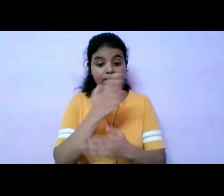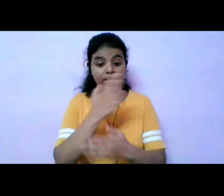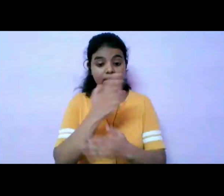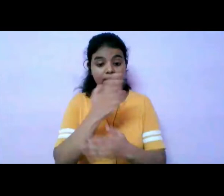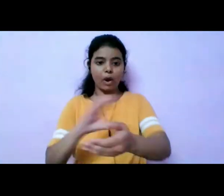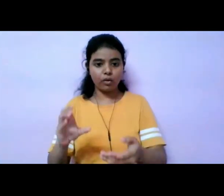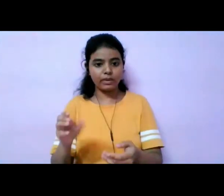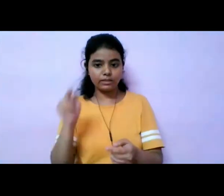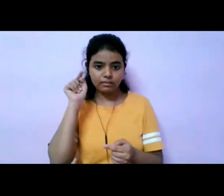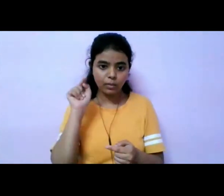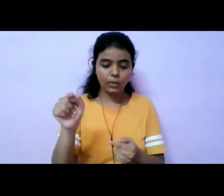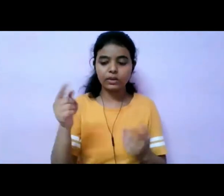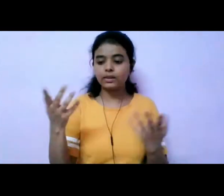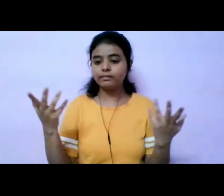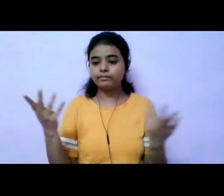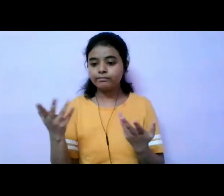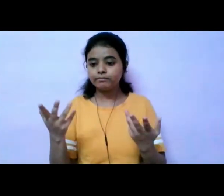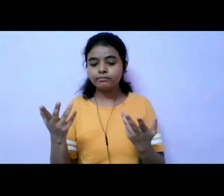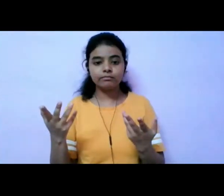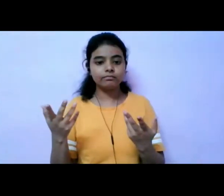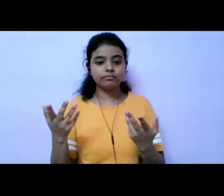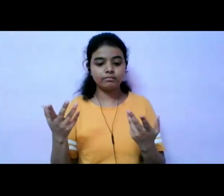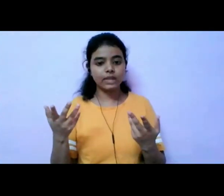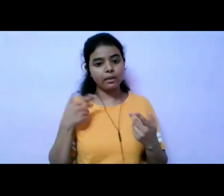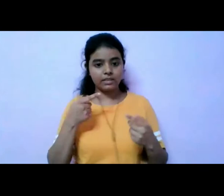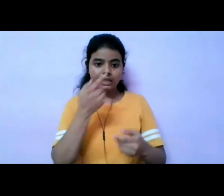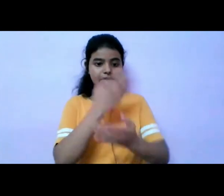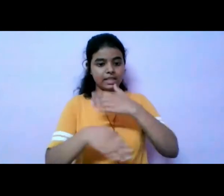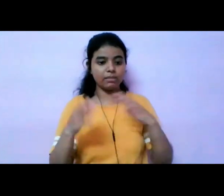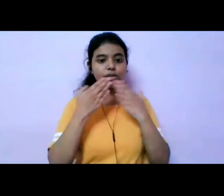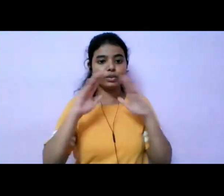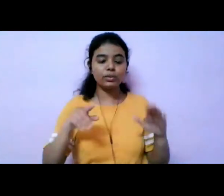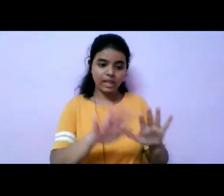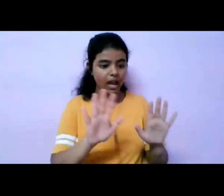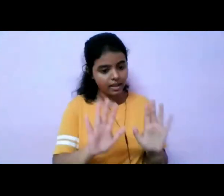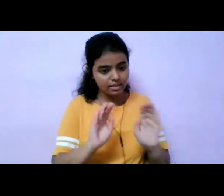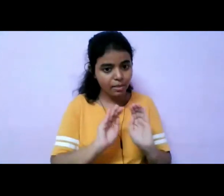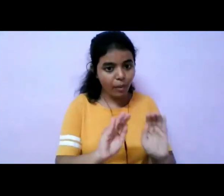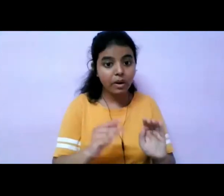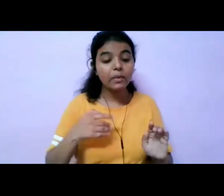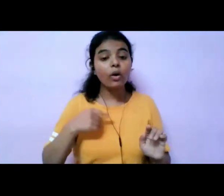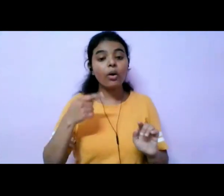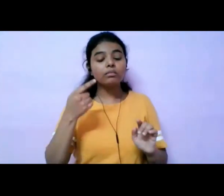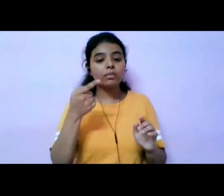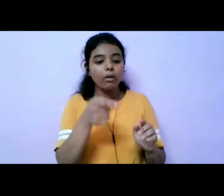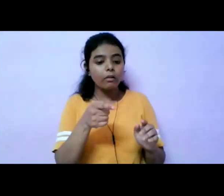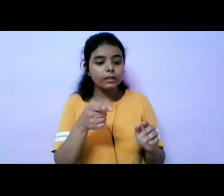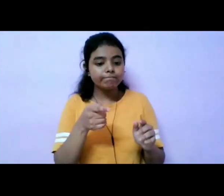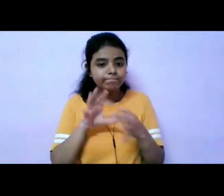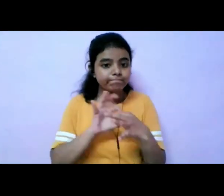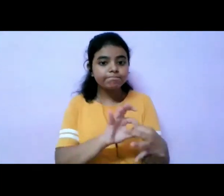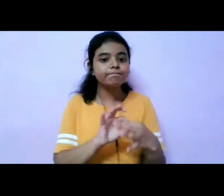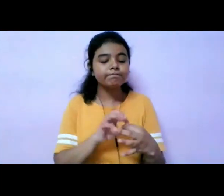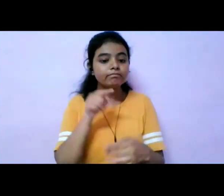when taught from a place of empowerment, taught for and with disabled students, creates crip